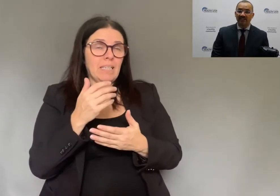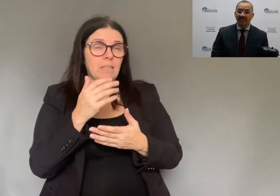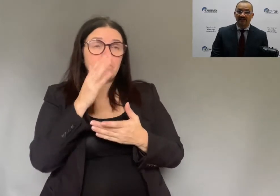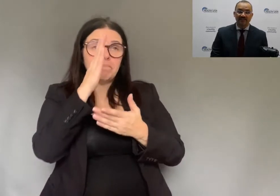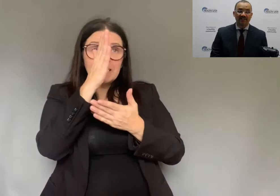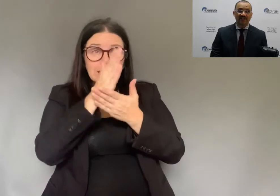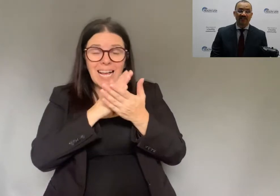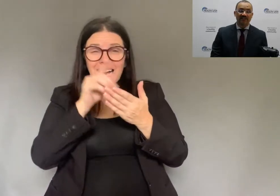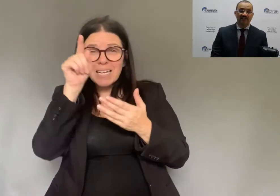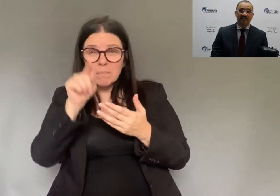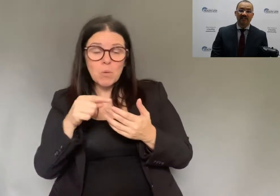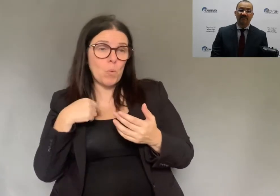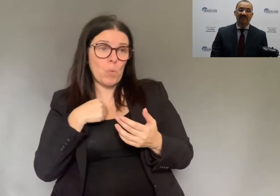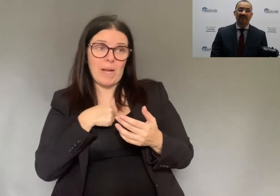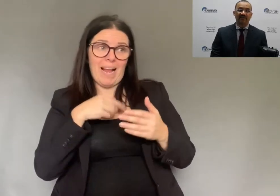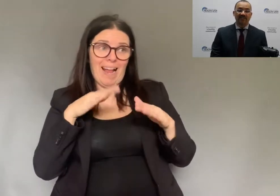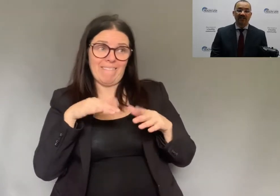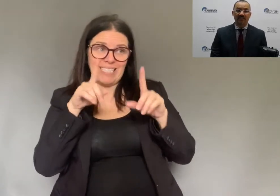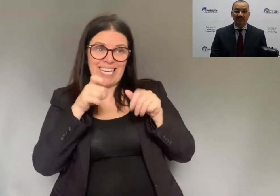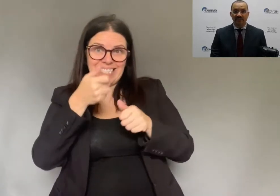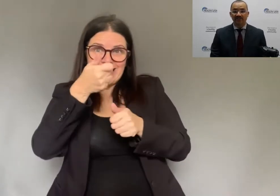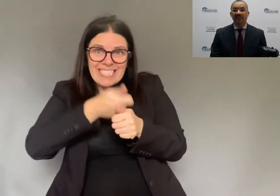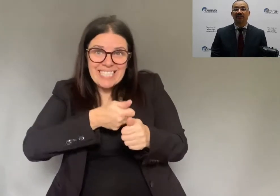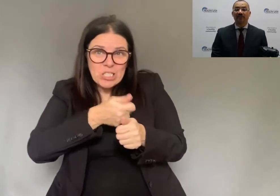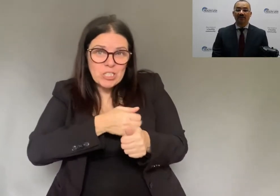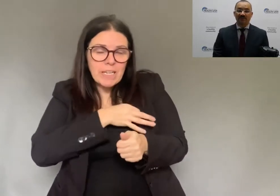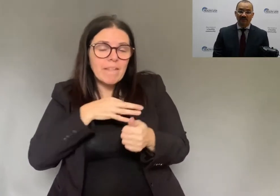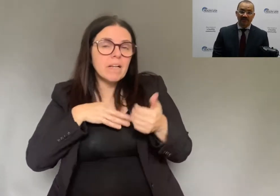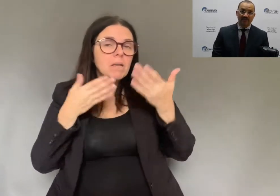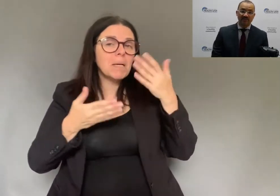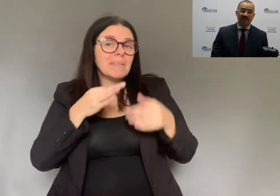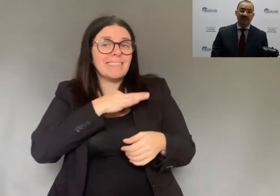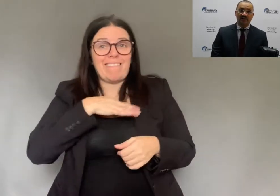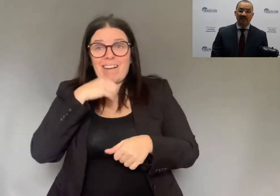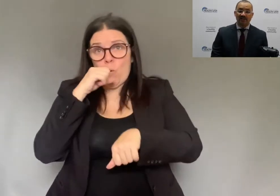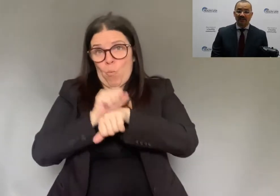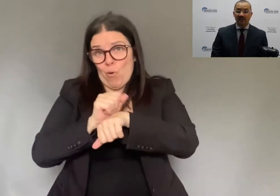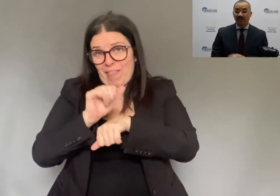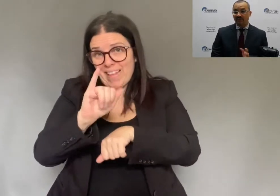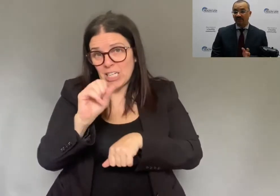the staff. There are staff that may not be on the shift or maybe out